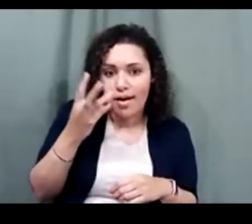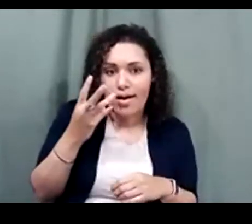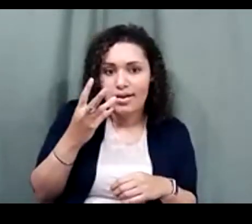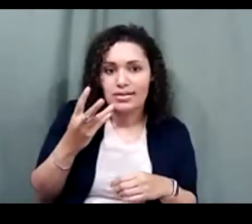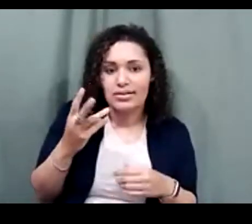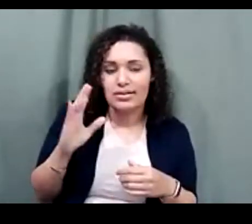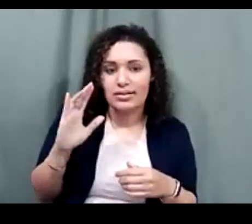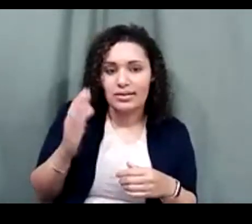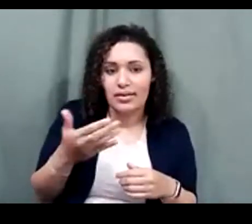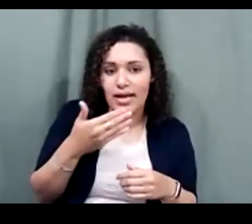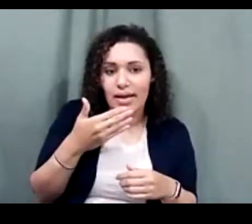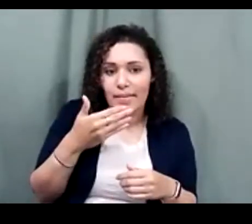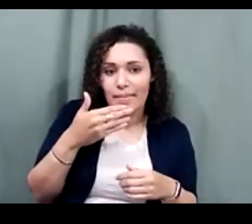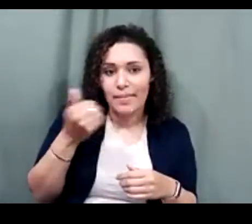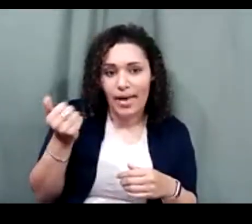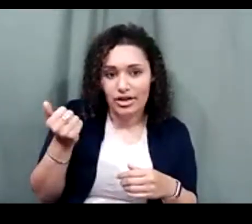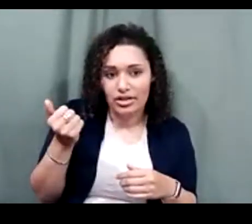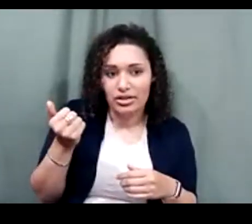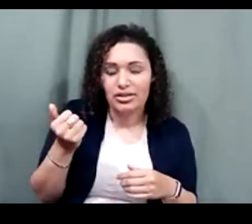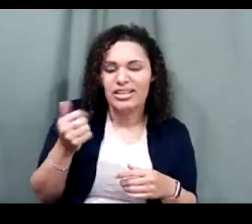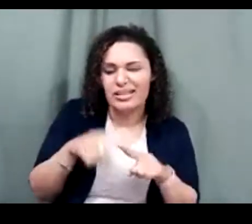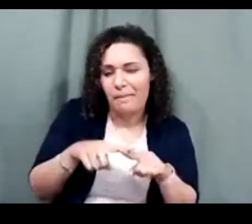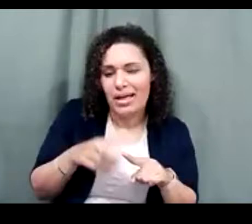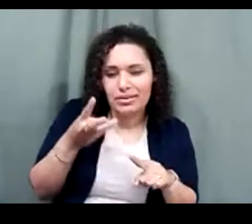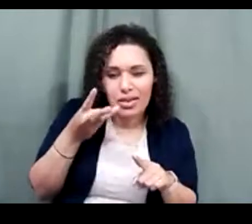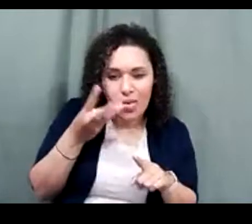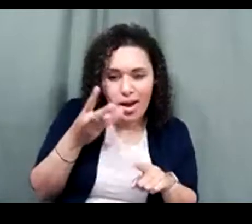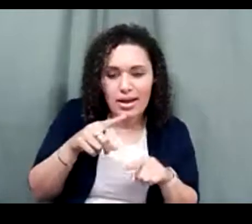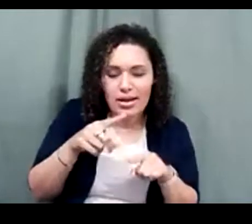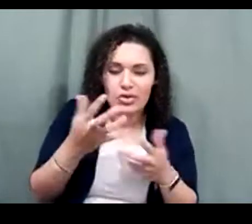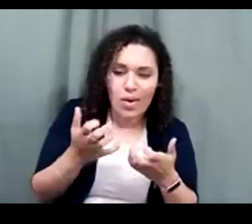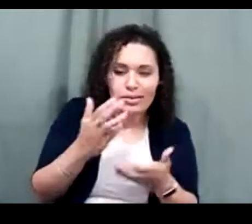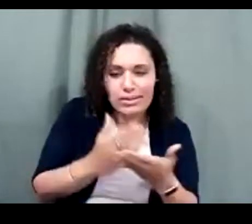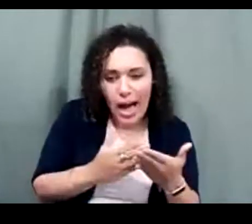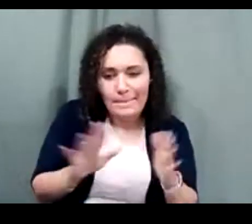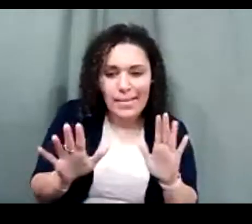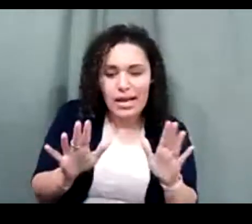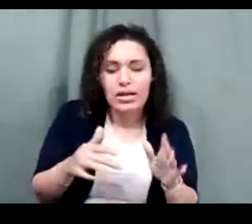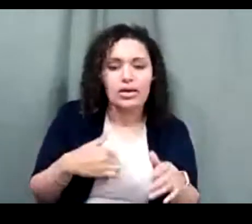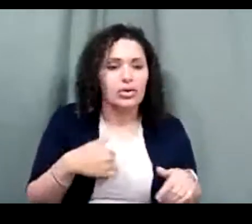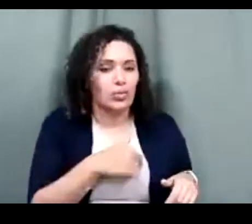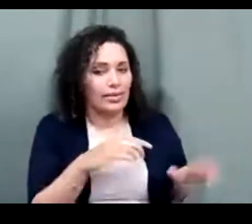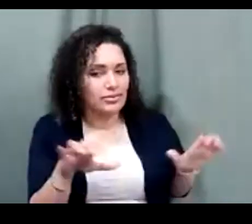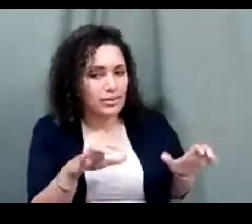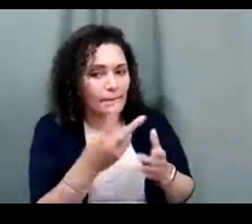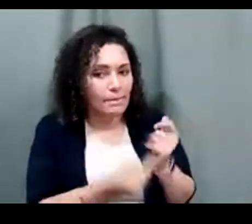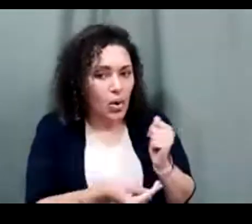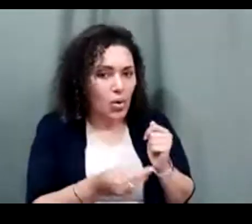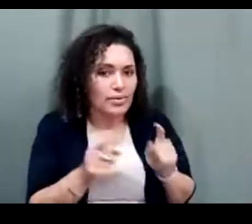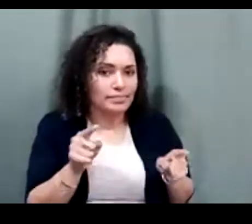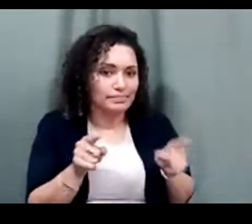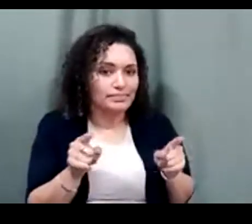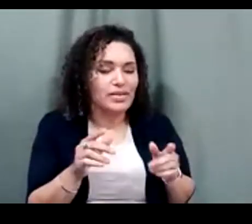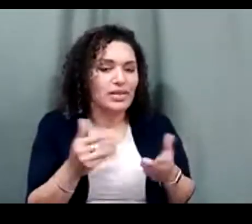It depends on the wine a little bit. Yeah. Sometimes you want a little bit of that skin, so it just depends. But we've done it both ways, and our sense of it. And again, we're new